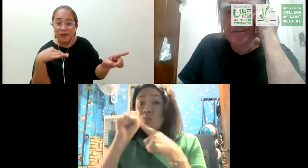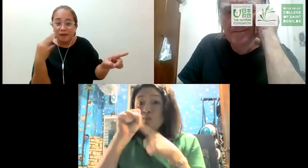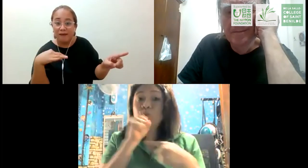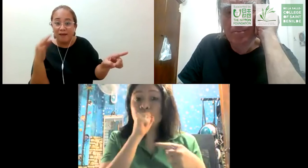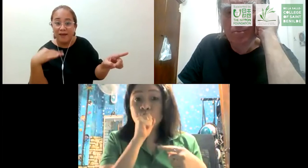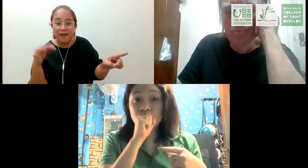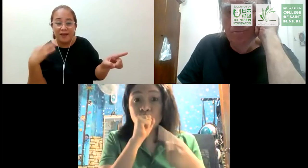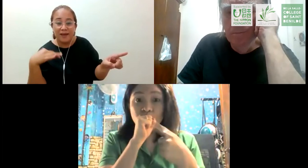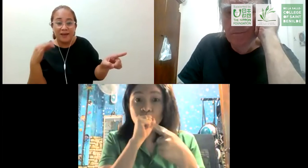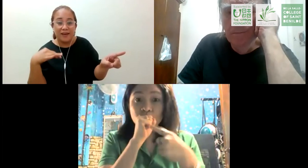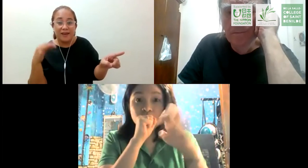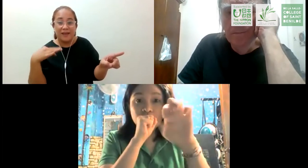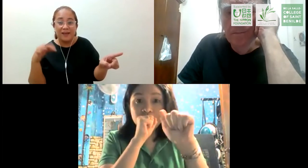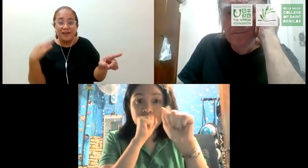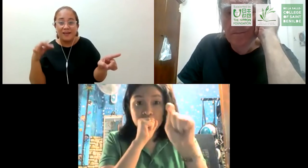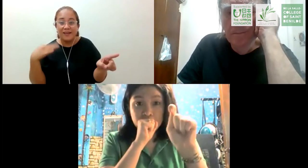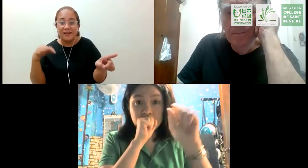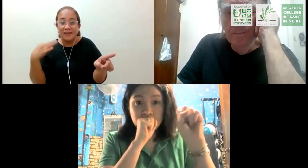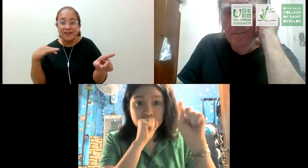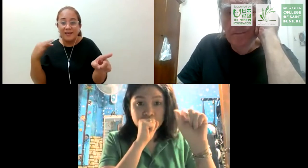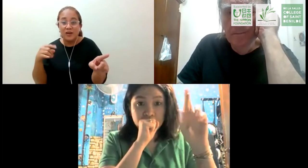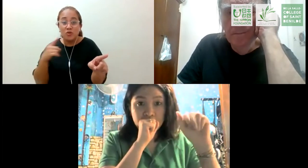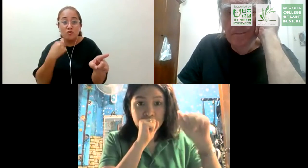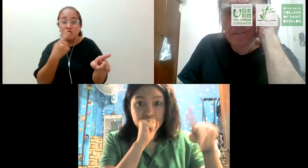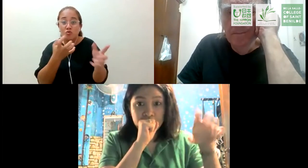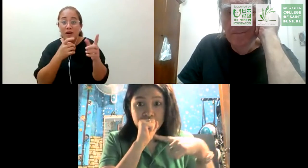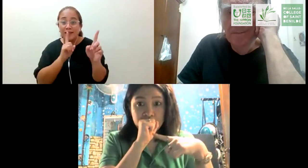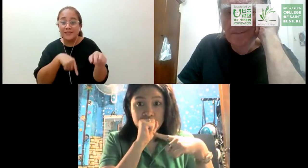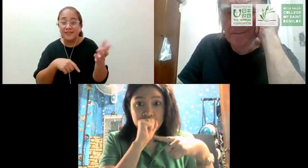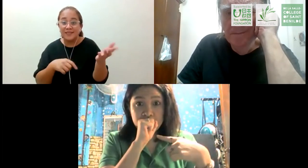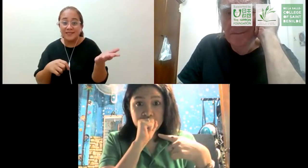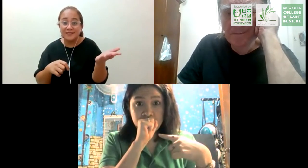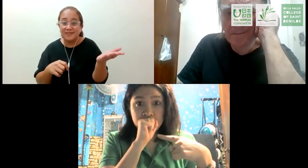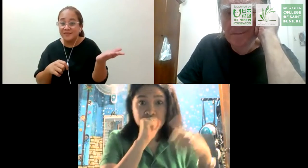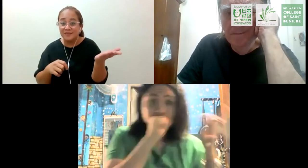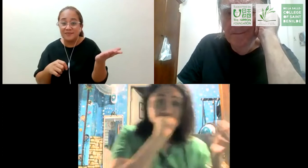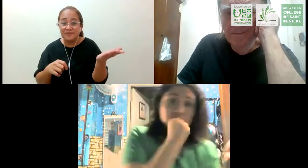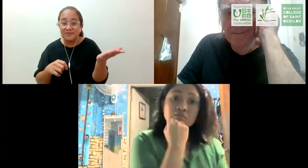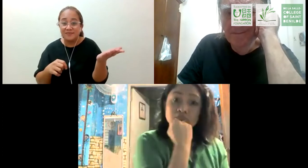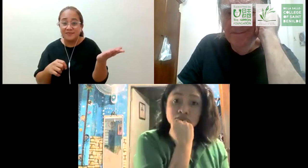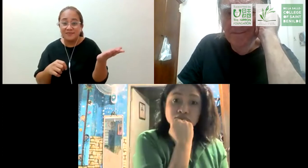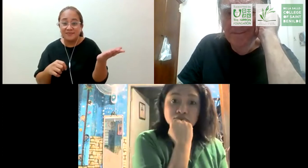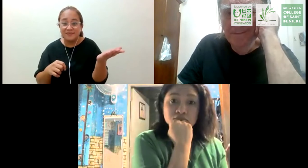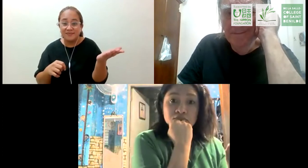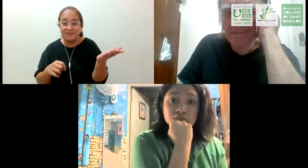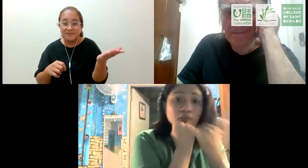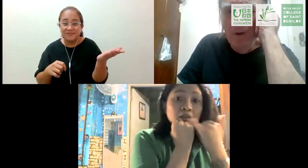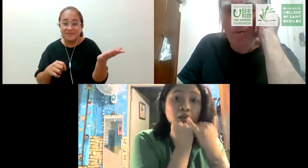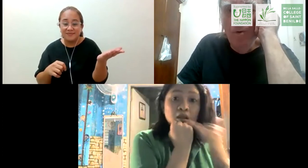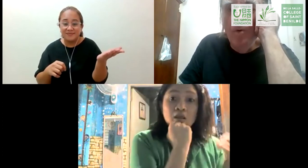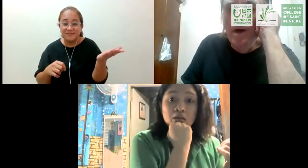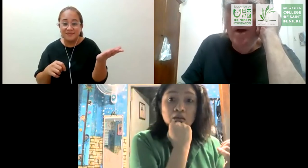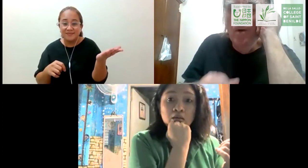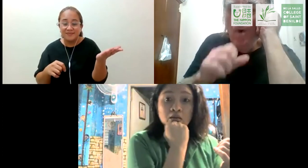Yeah, because star apple. So eat star apple was first, right? And then